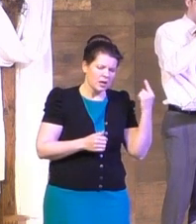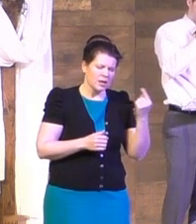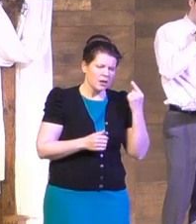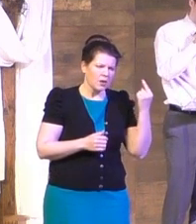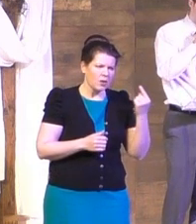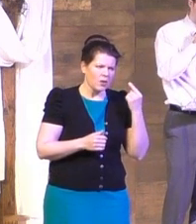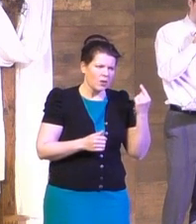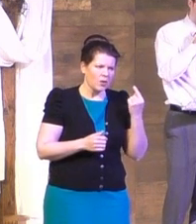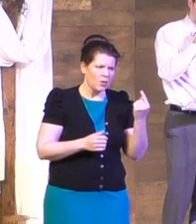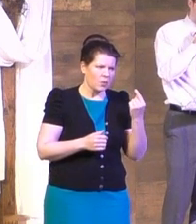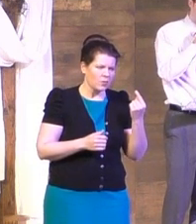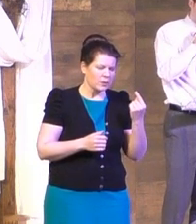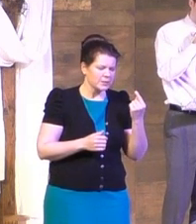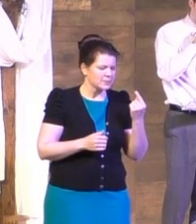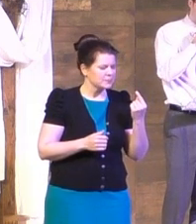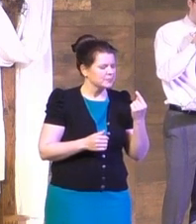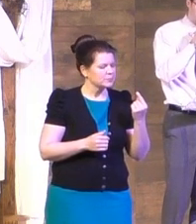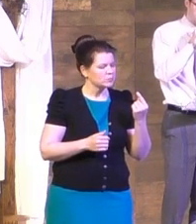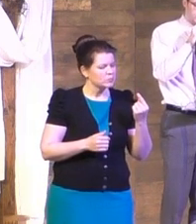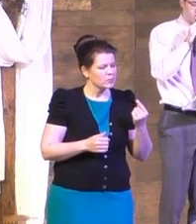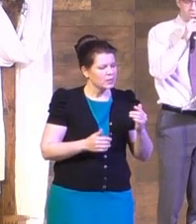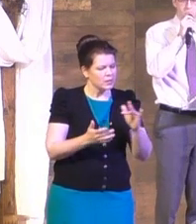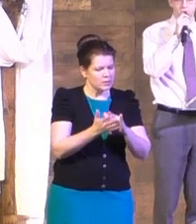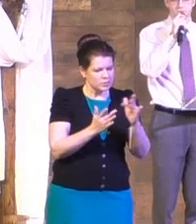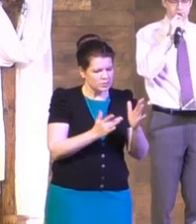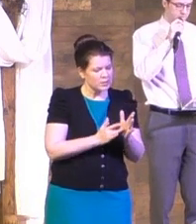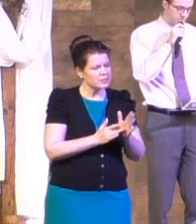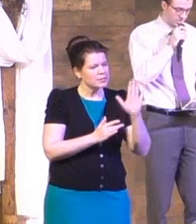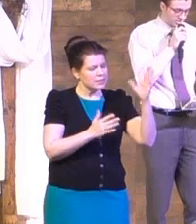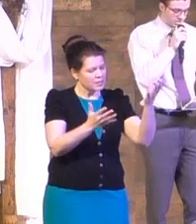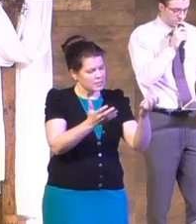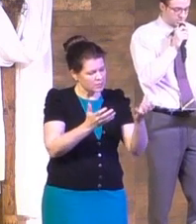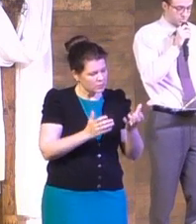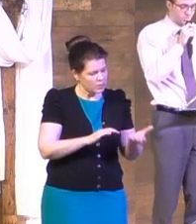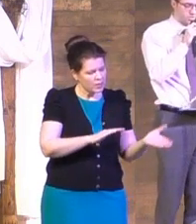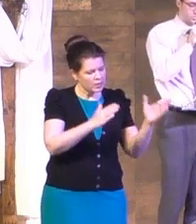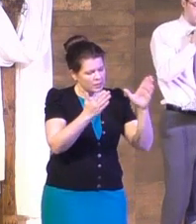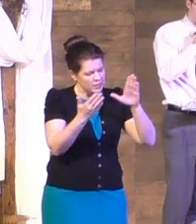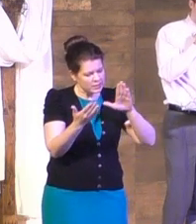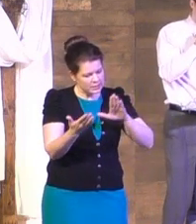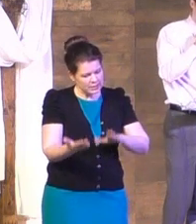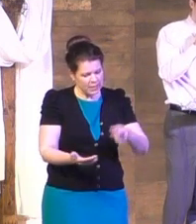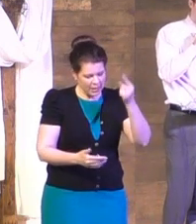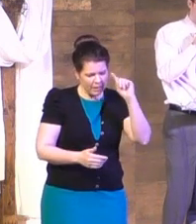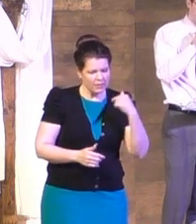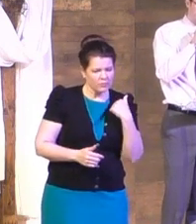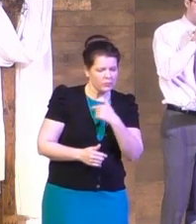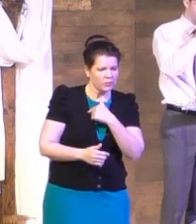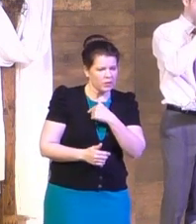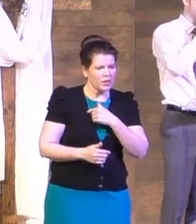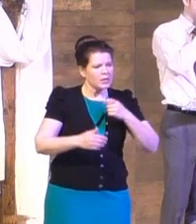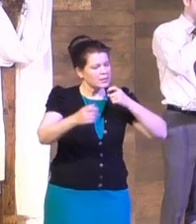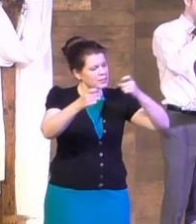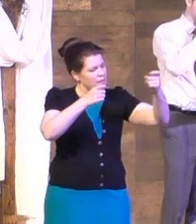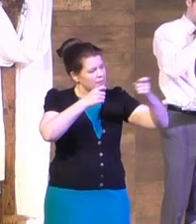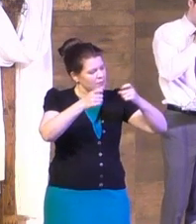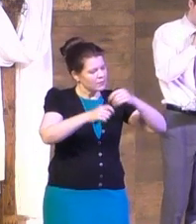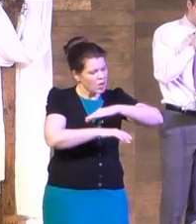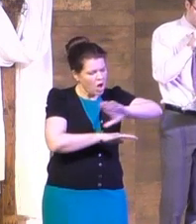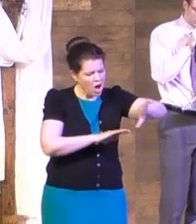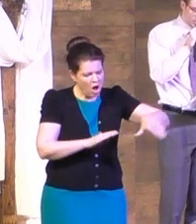Jesus, whose will it was to die in our place, is in charge of all things and holds them all